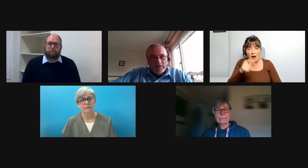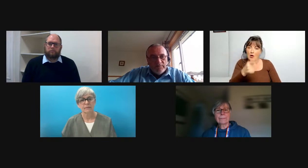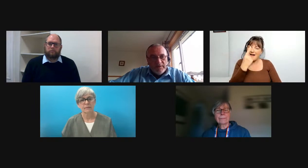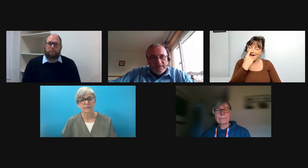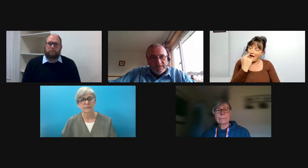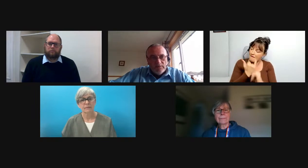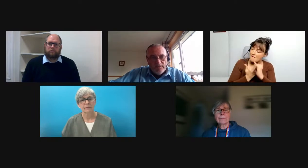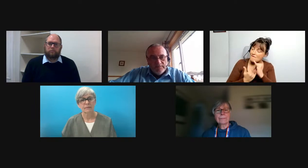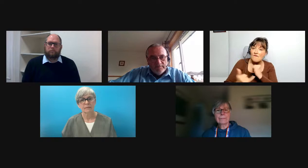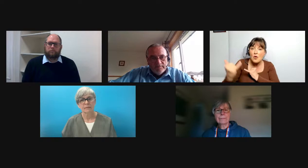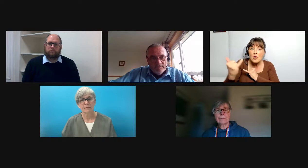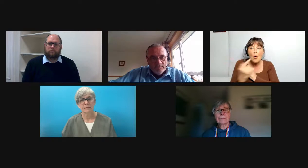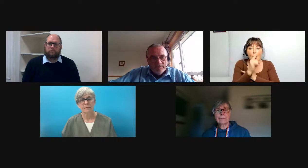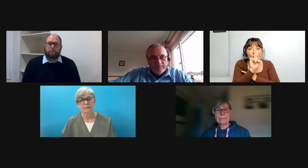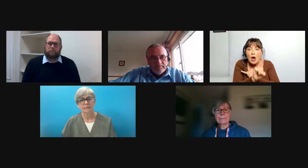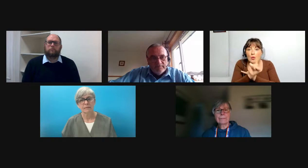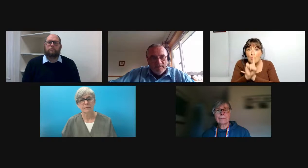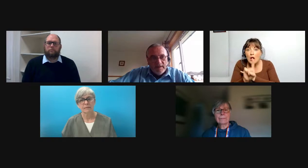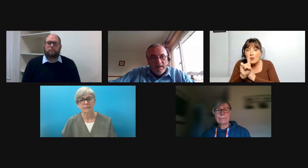Contact Scotland BSL.